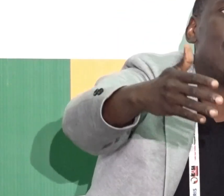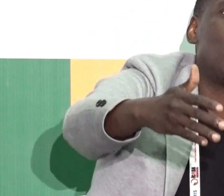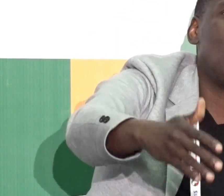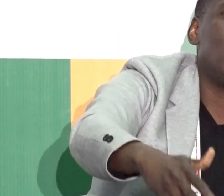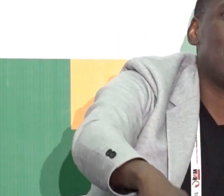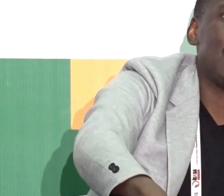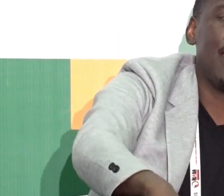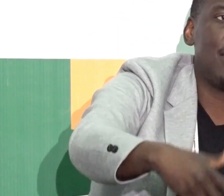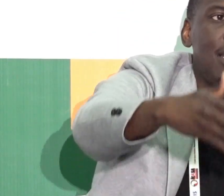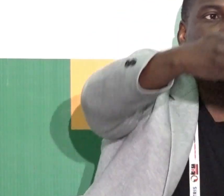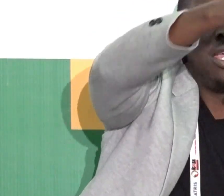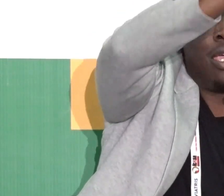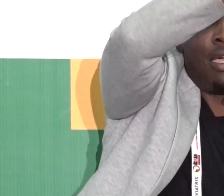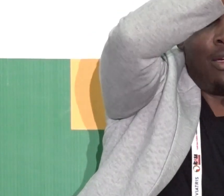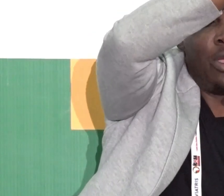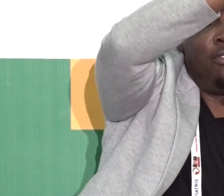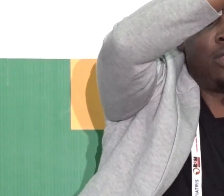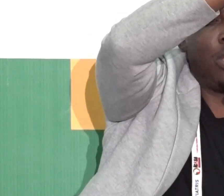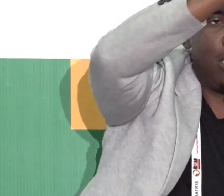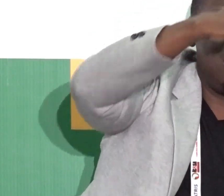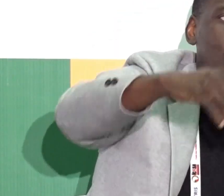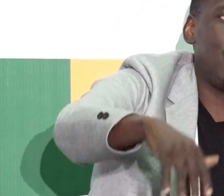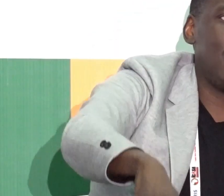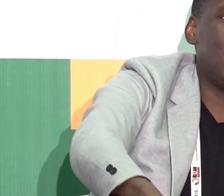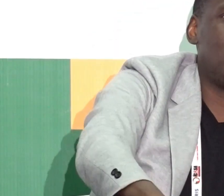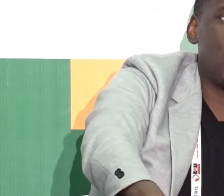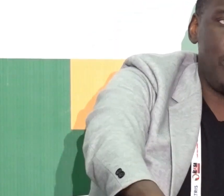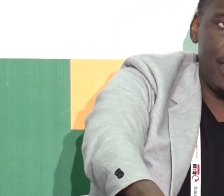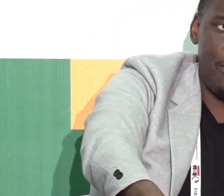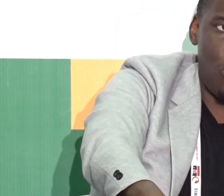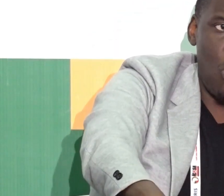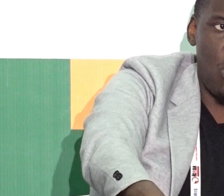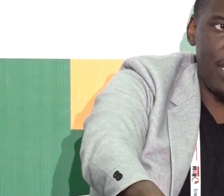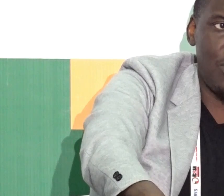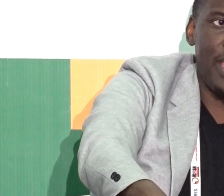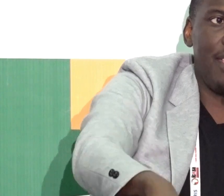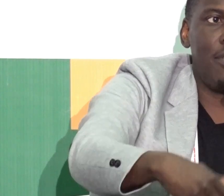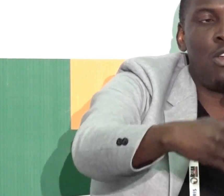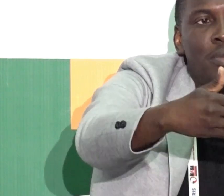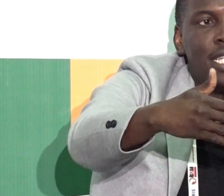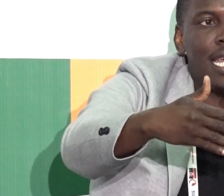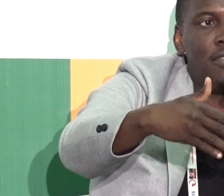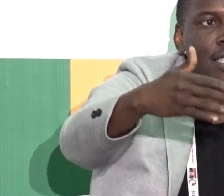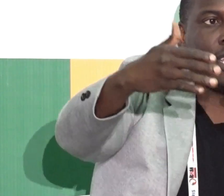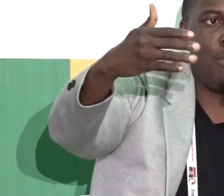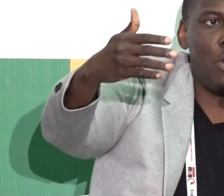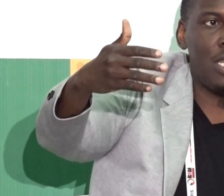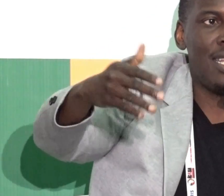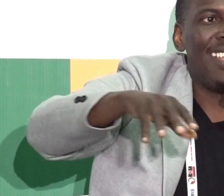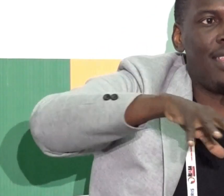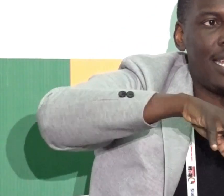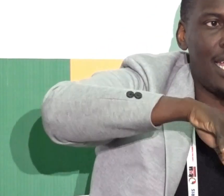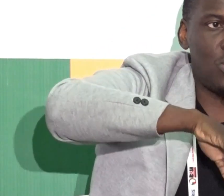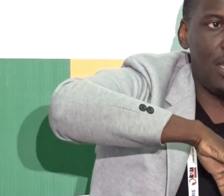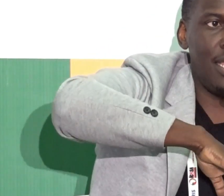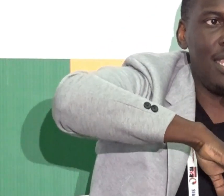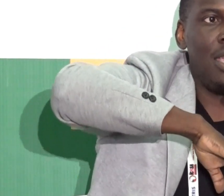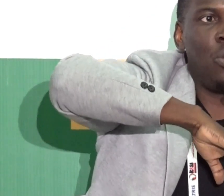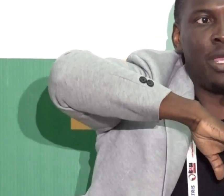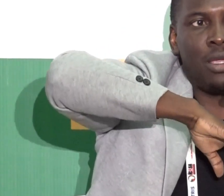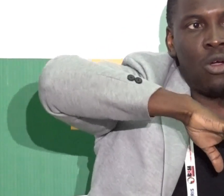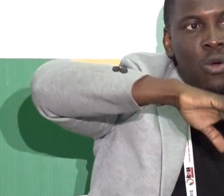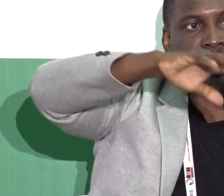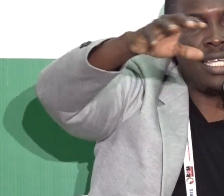was some community, and even within this prospective cohort, we have a community advisory board that